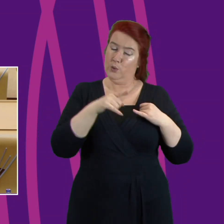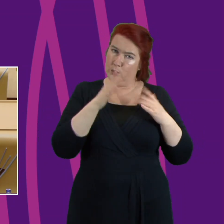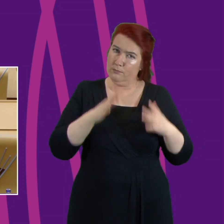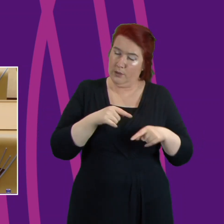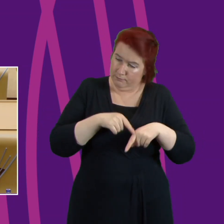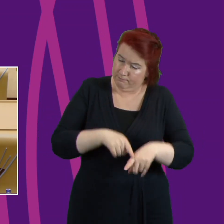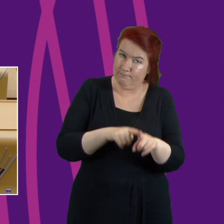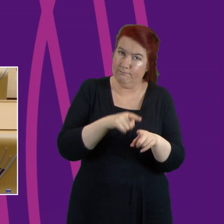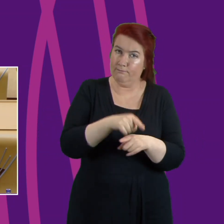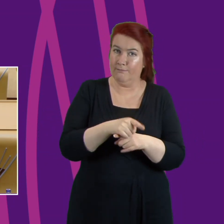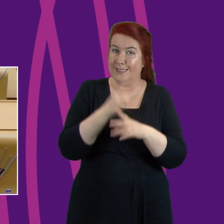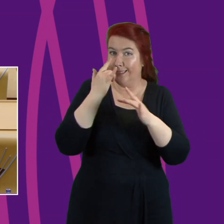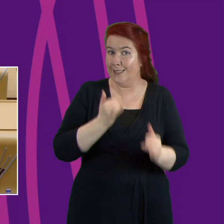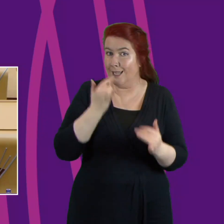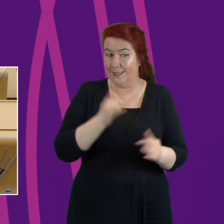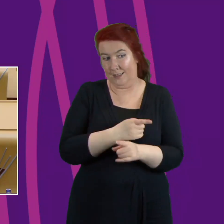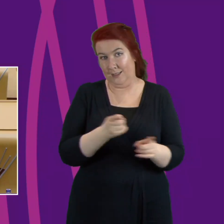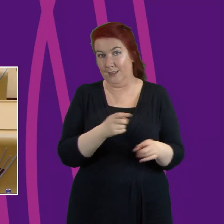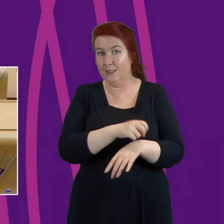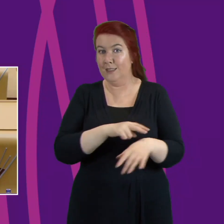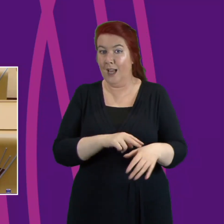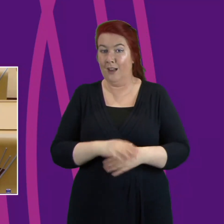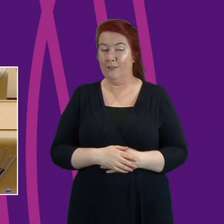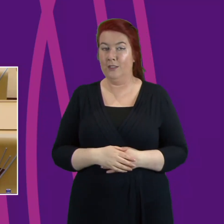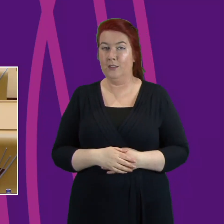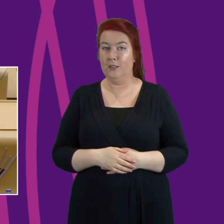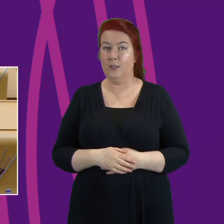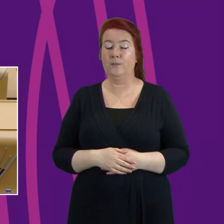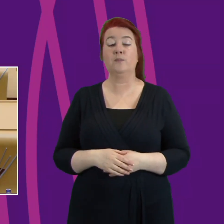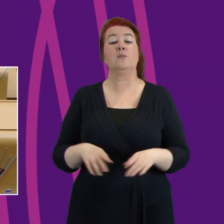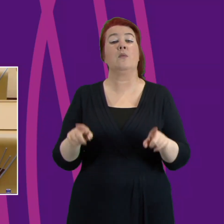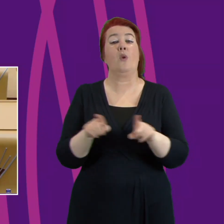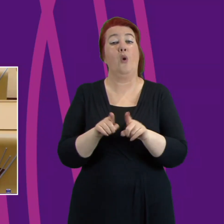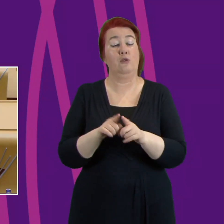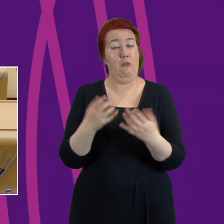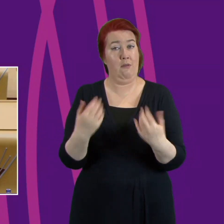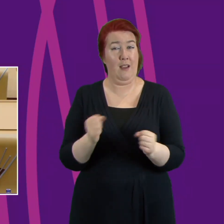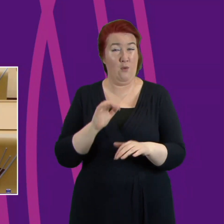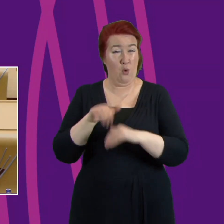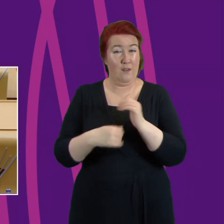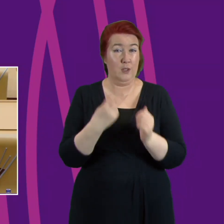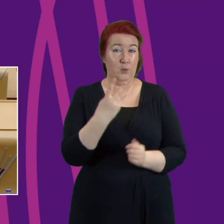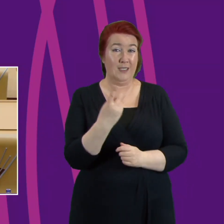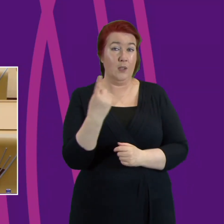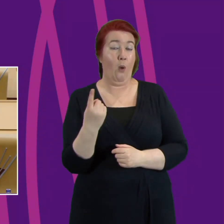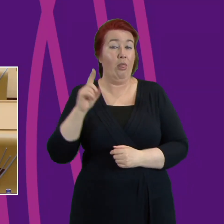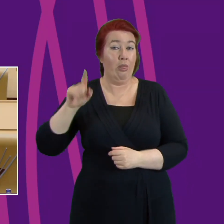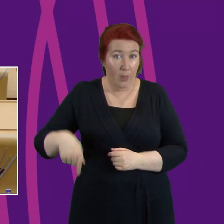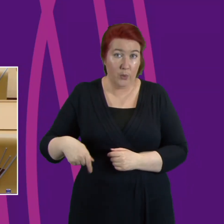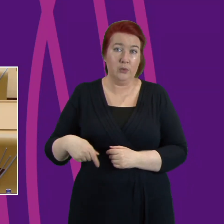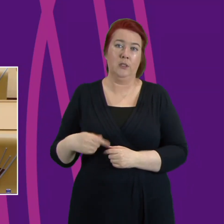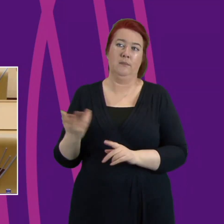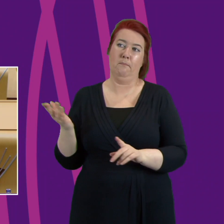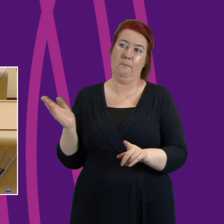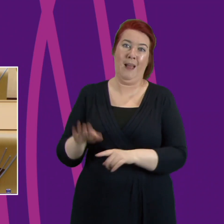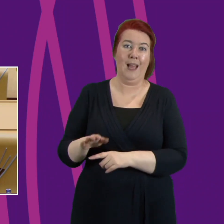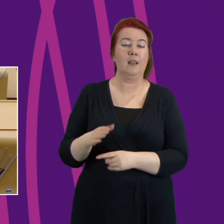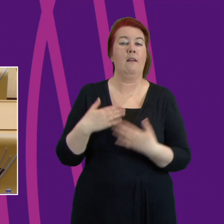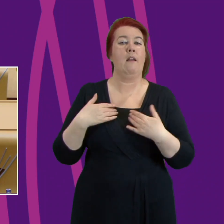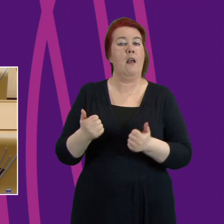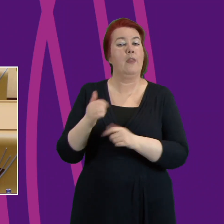is required. As members know, we also have over 21,000 returning health and social care